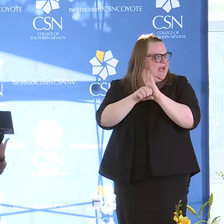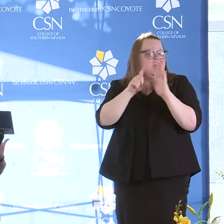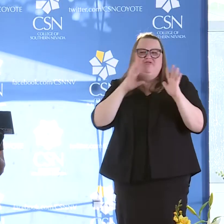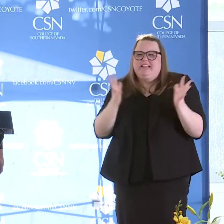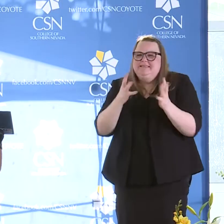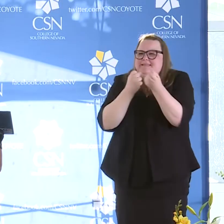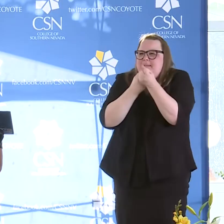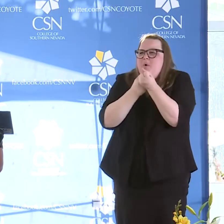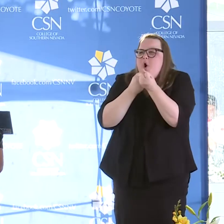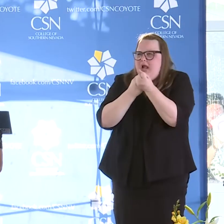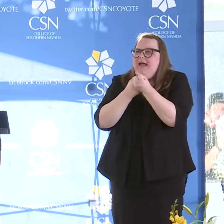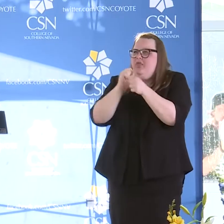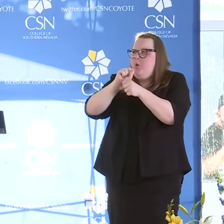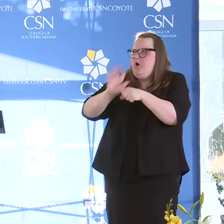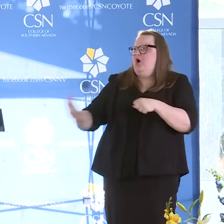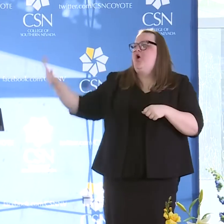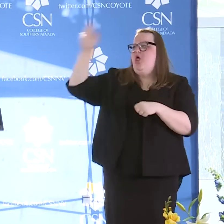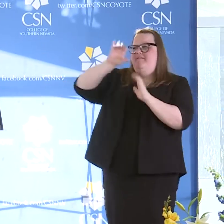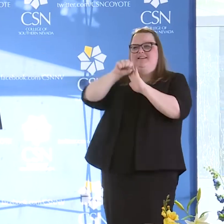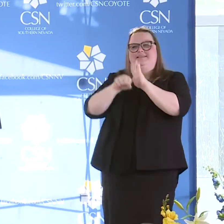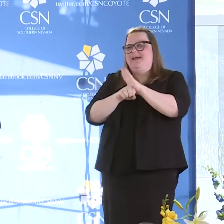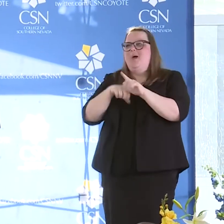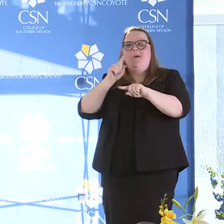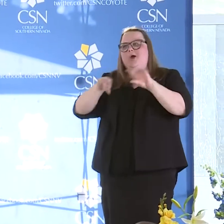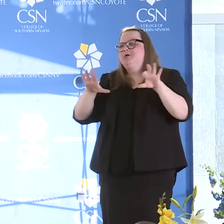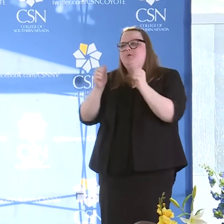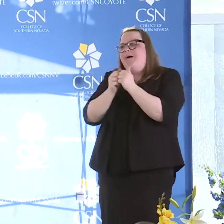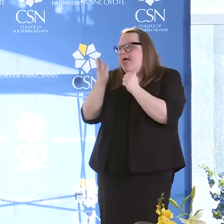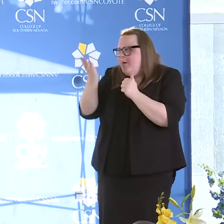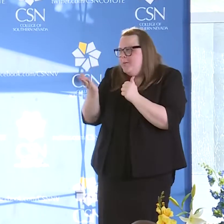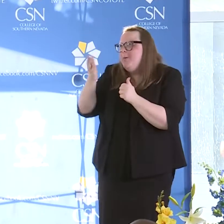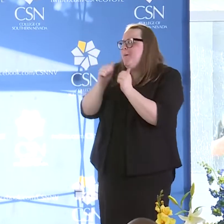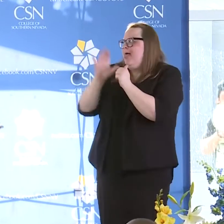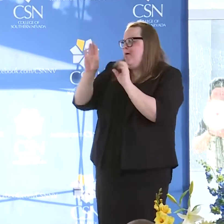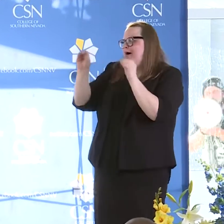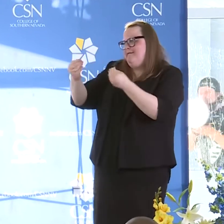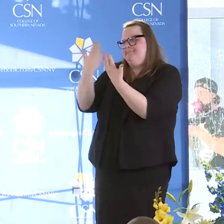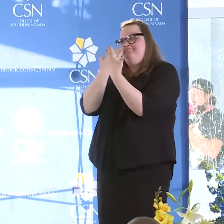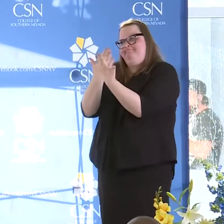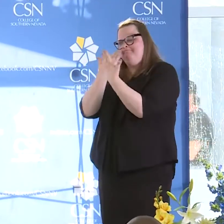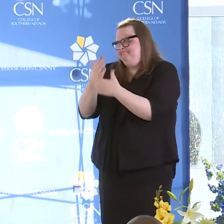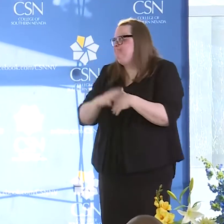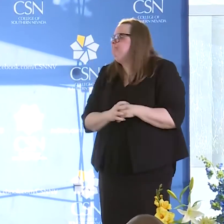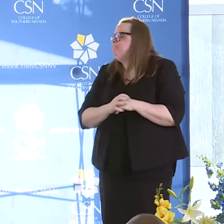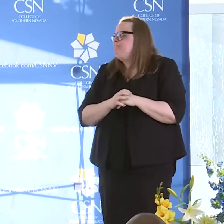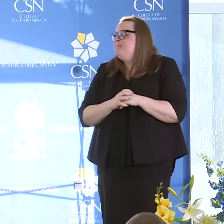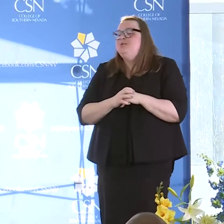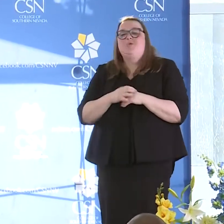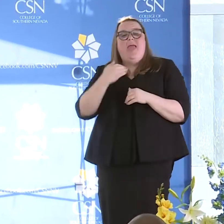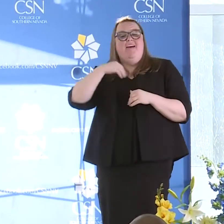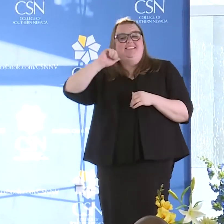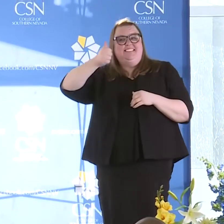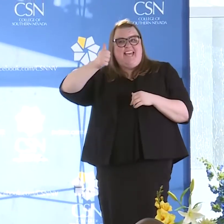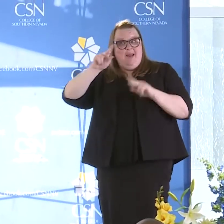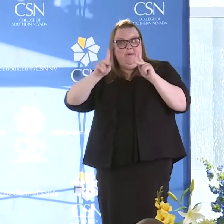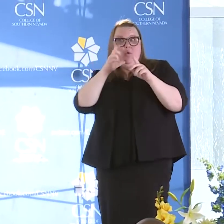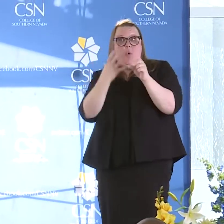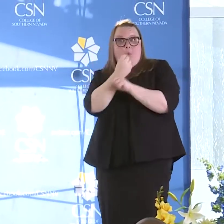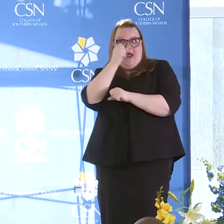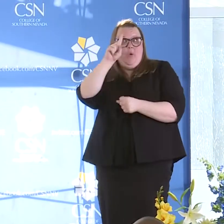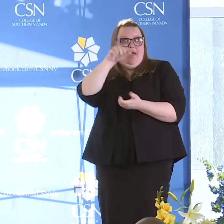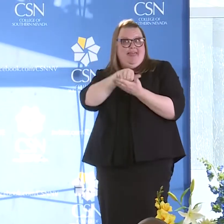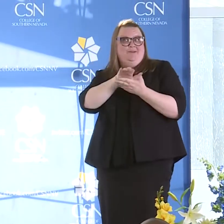effort all across the state. We couldn't do it without you and your office, so thank you. So we have 10 lucky $1,000 winners